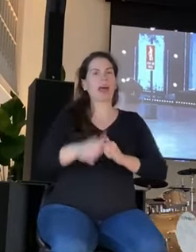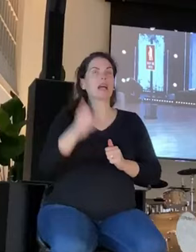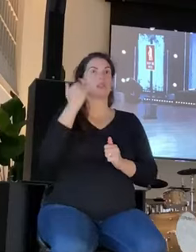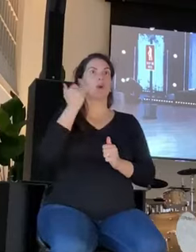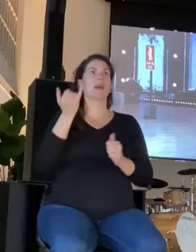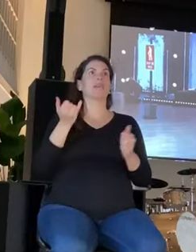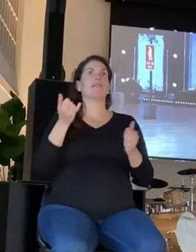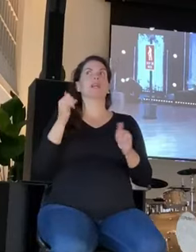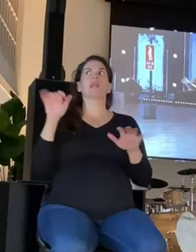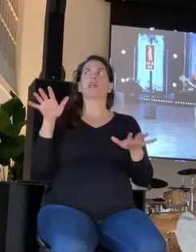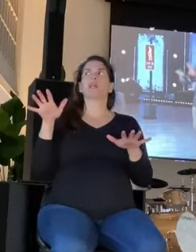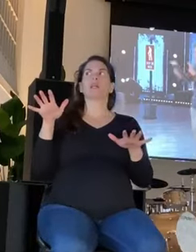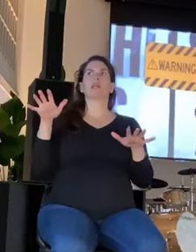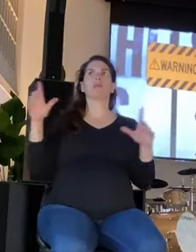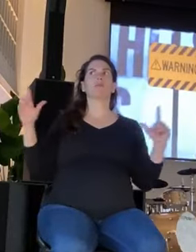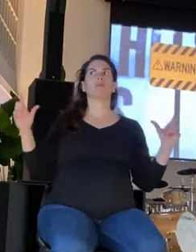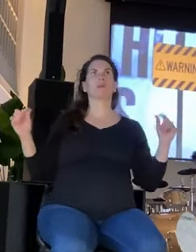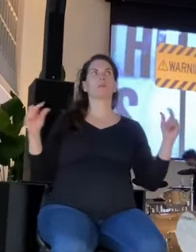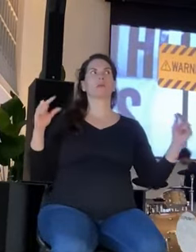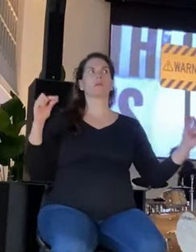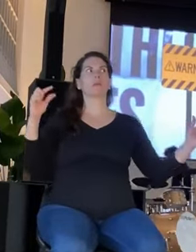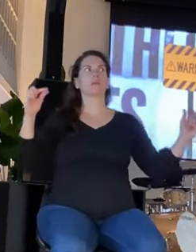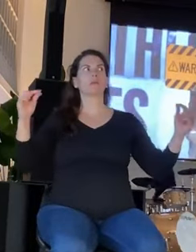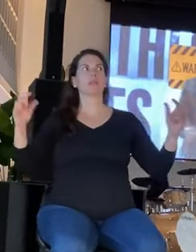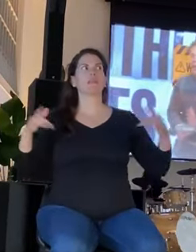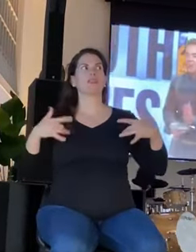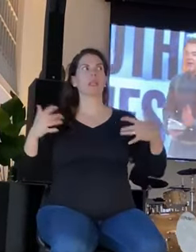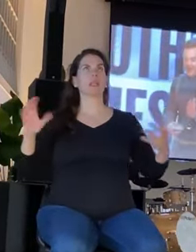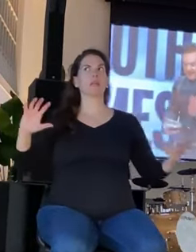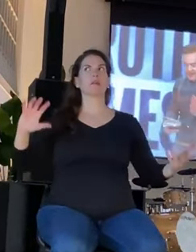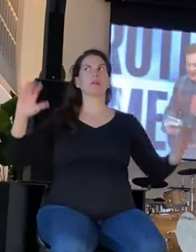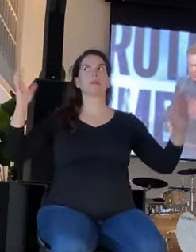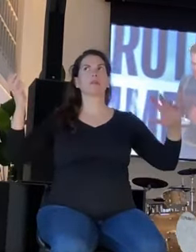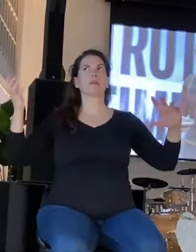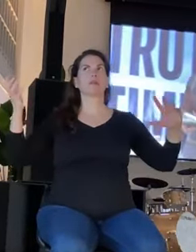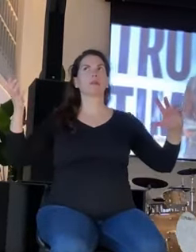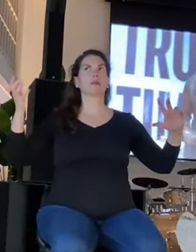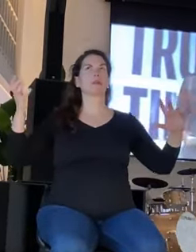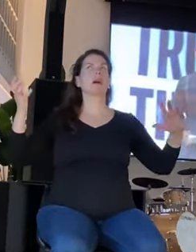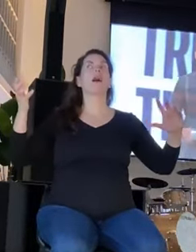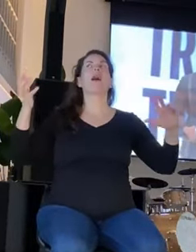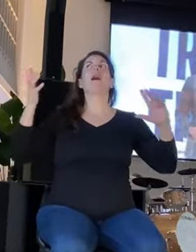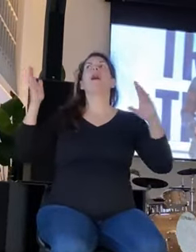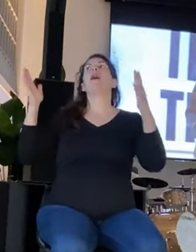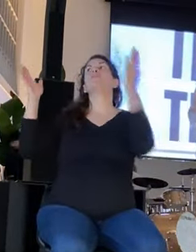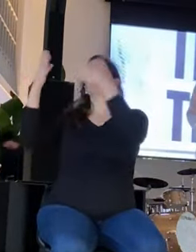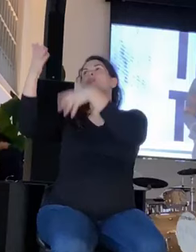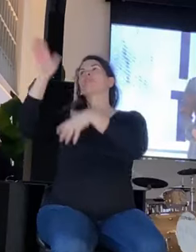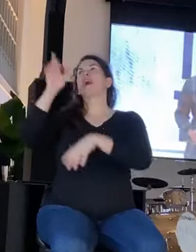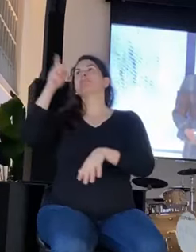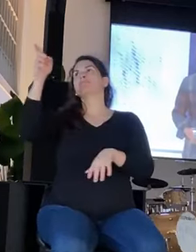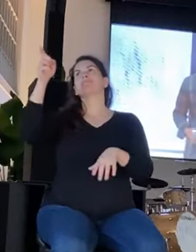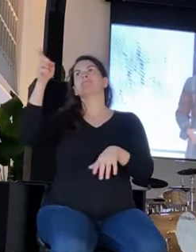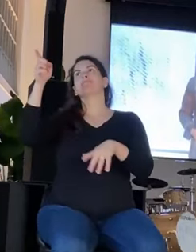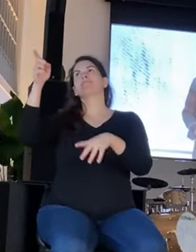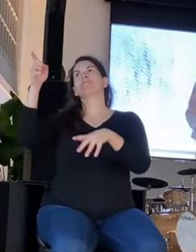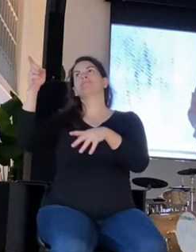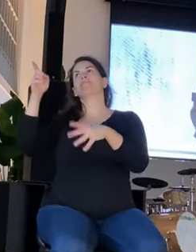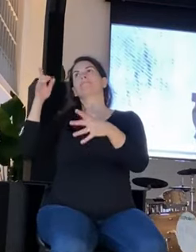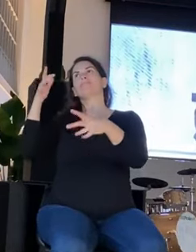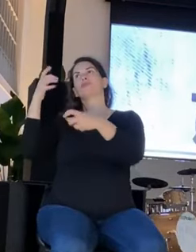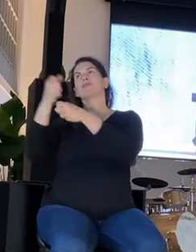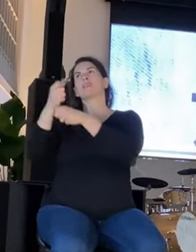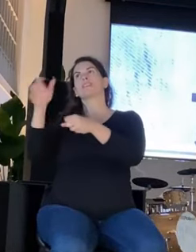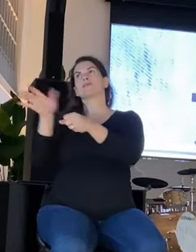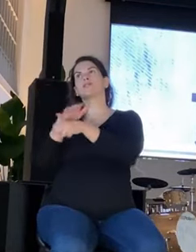get confusing and turned upside down. We know where we can go back to. And we are studying the book of